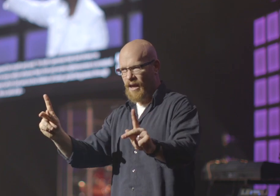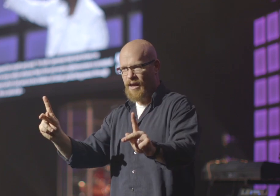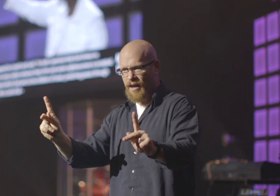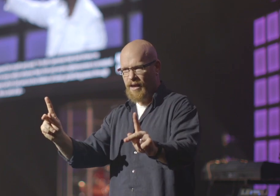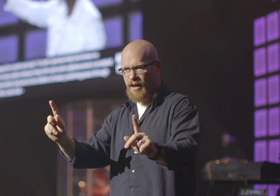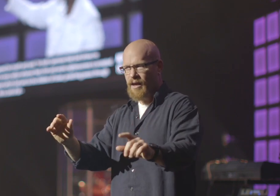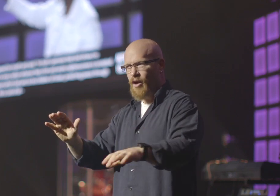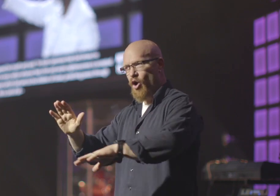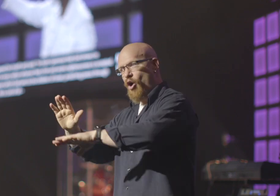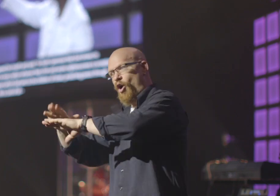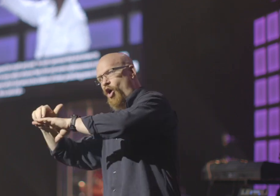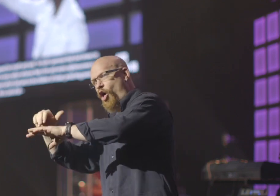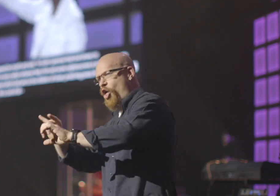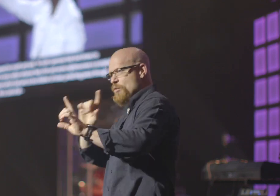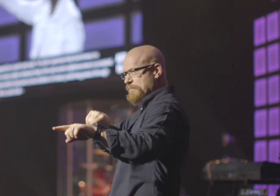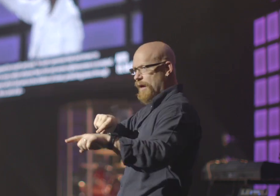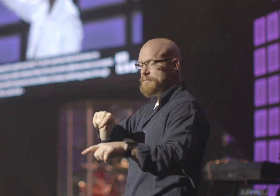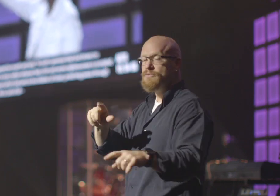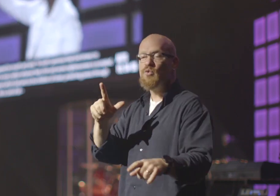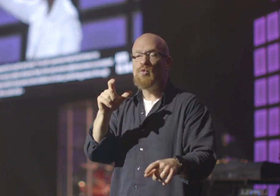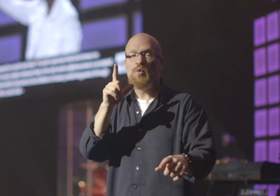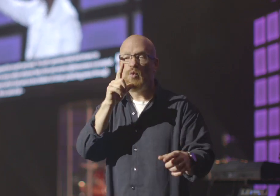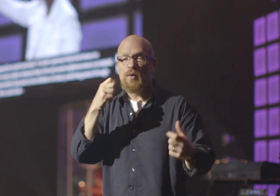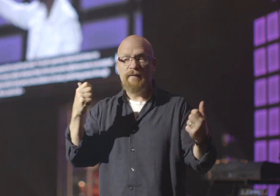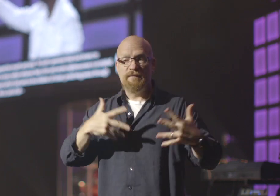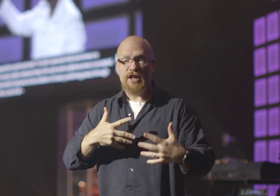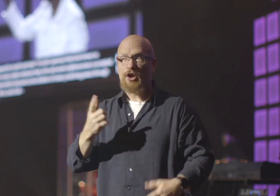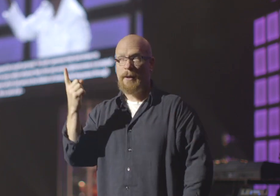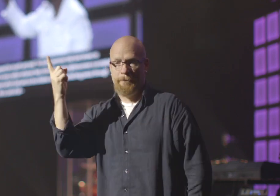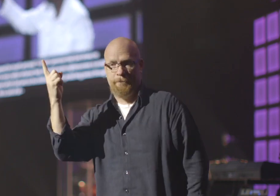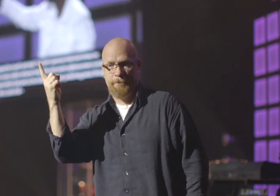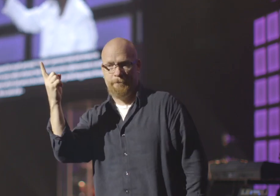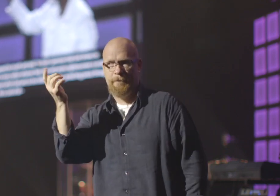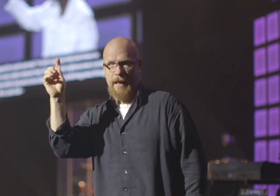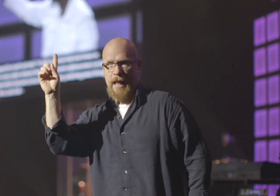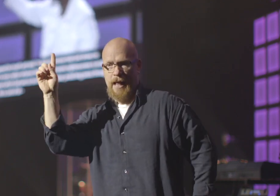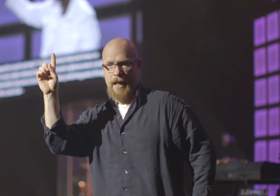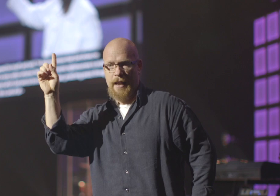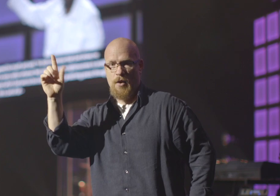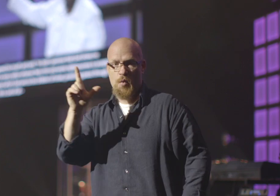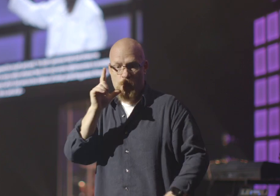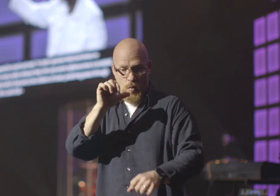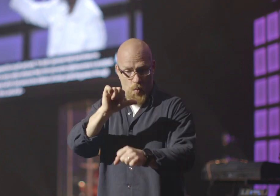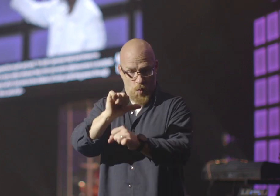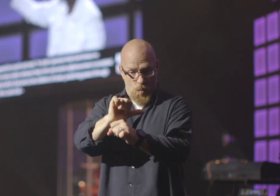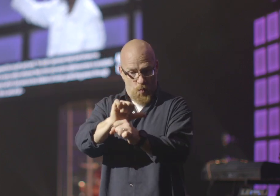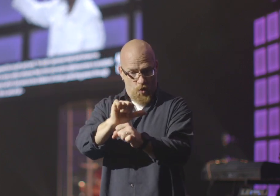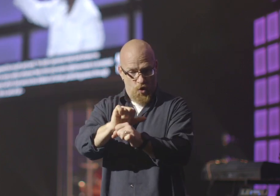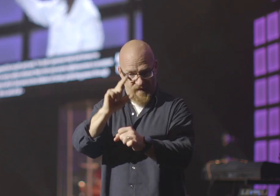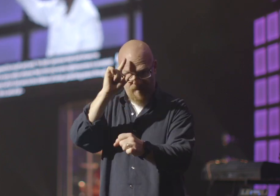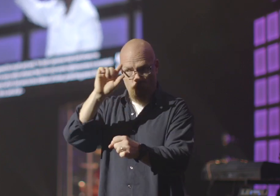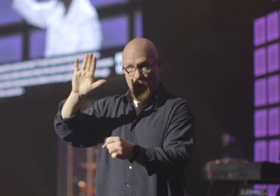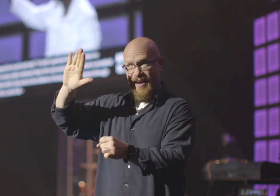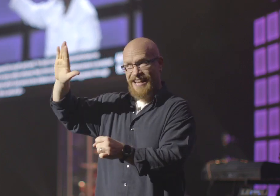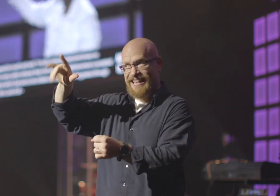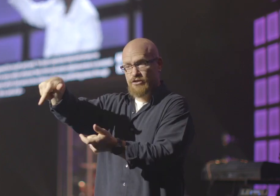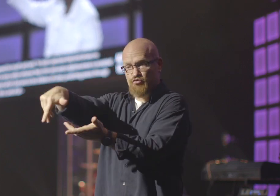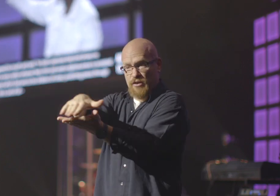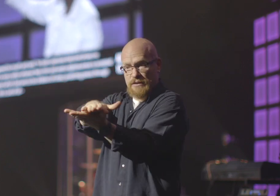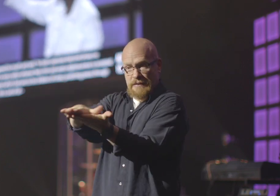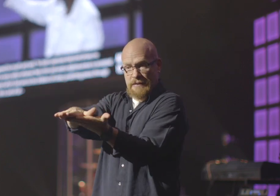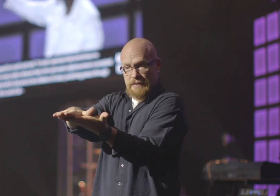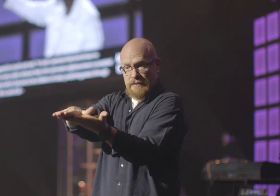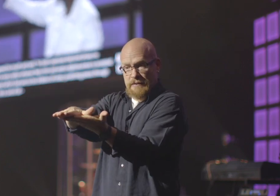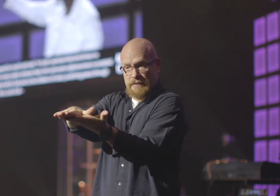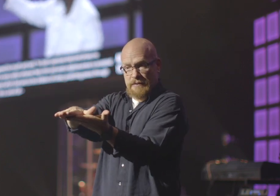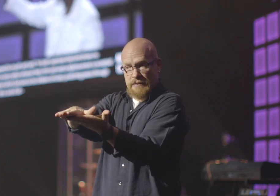But in every nation, whoever fears him, talking about God, and works righteousness is accepted. And do you know,